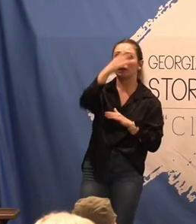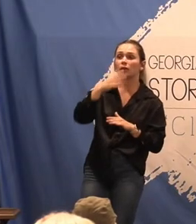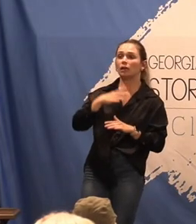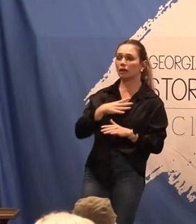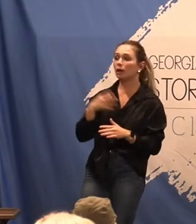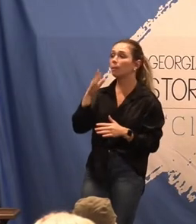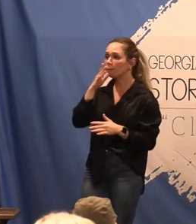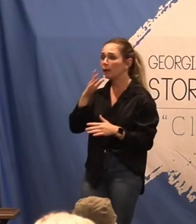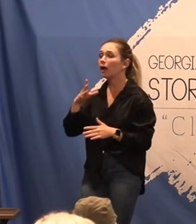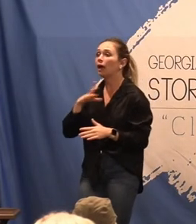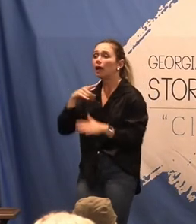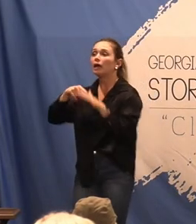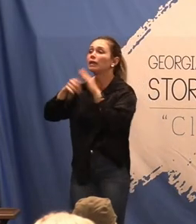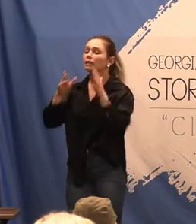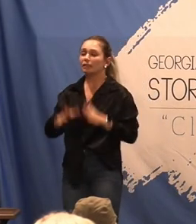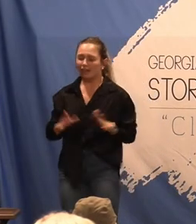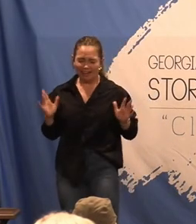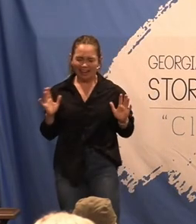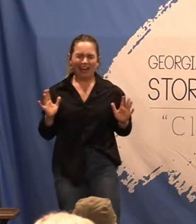Killiman, Madam Killiman.